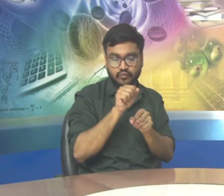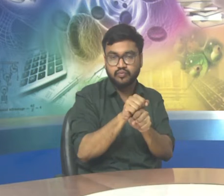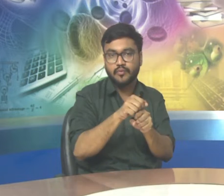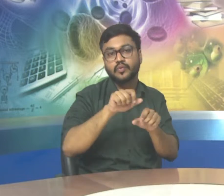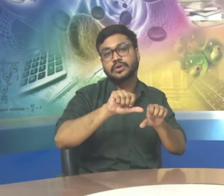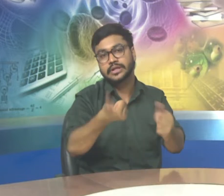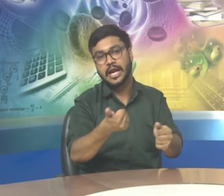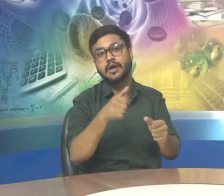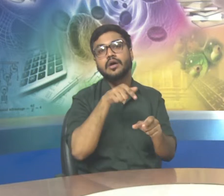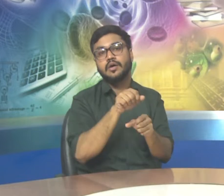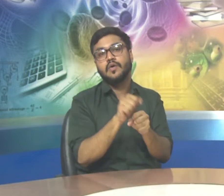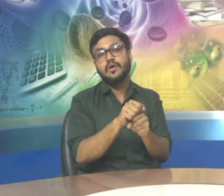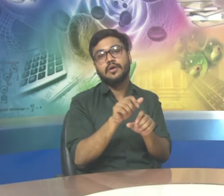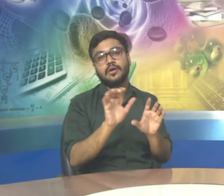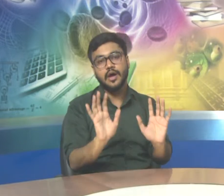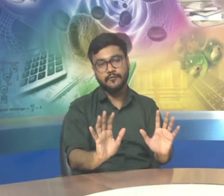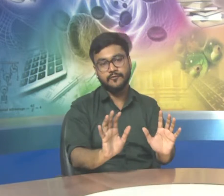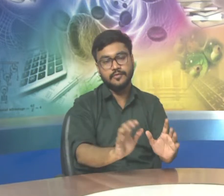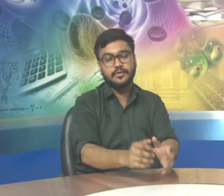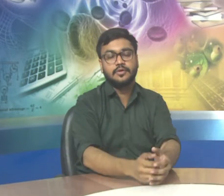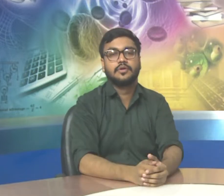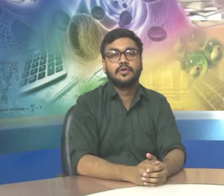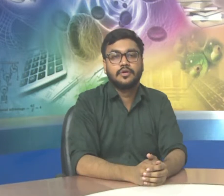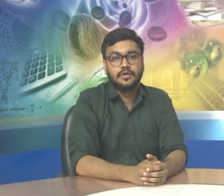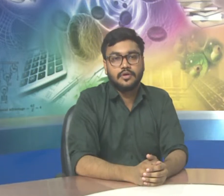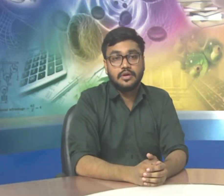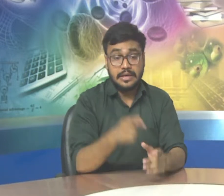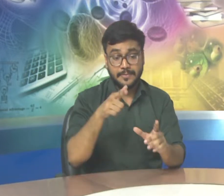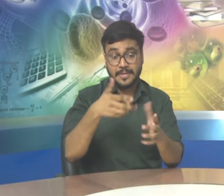forward, and the upward force.